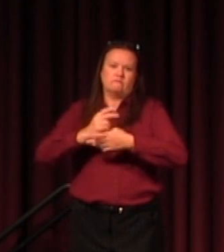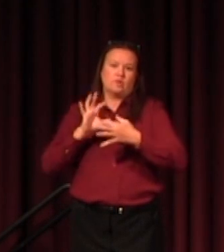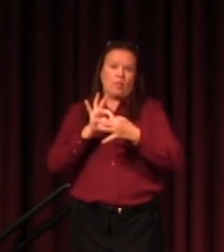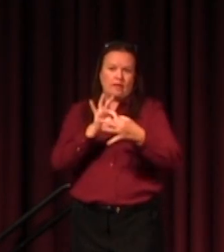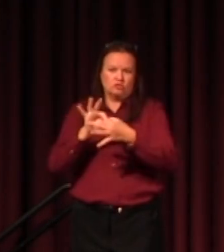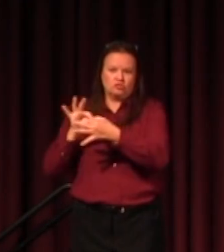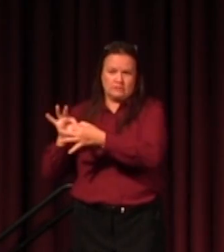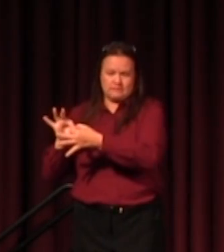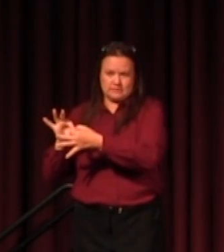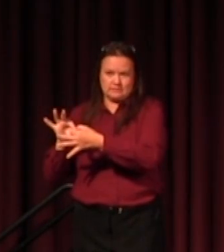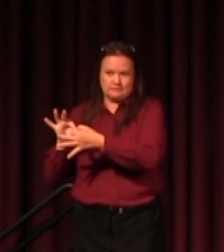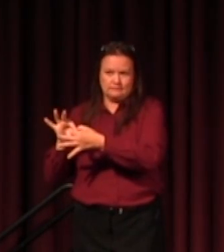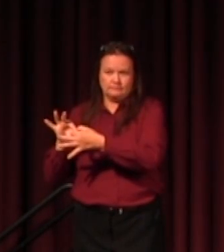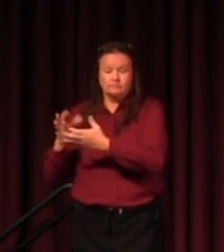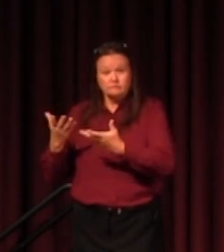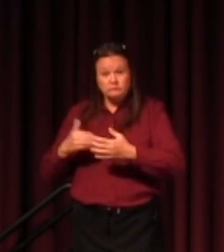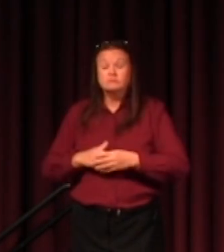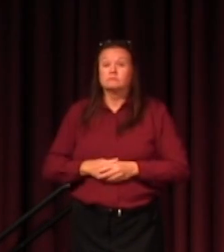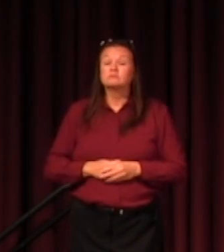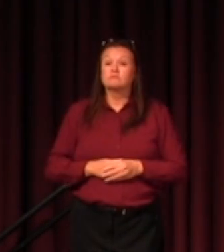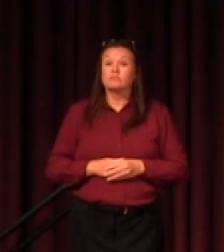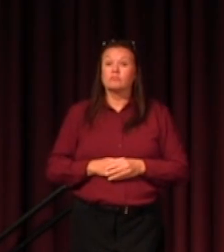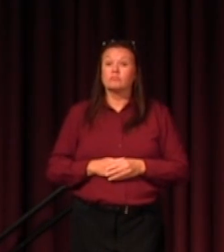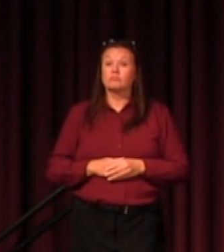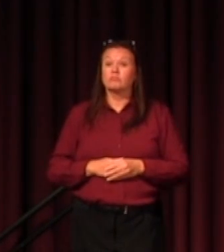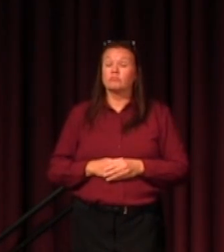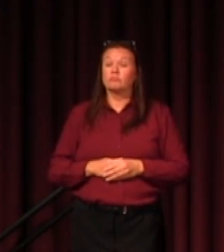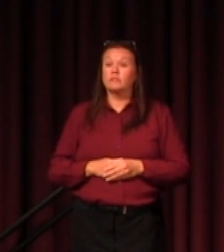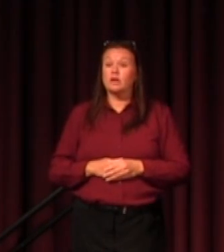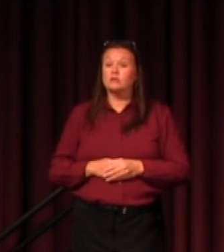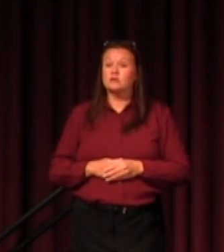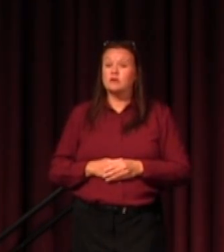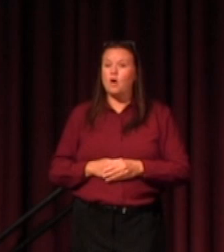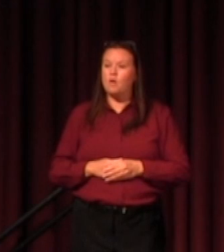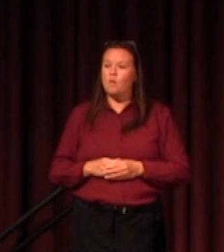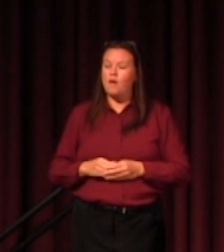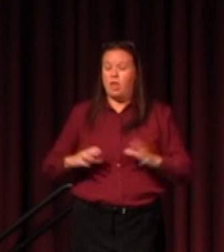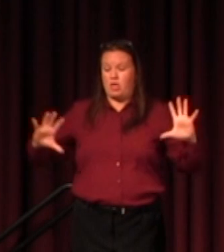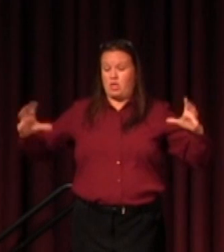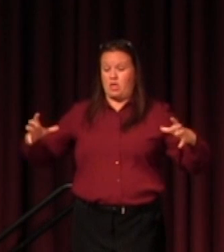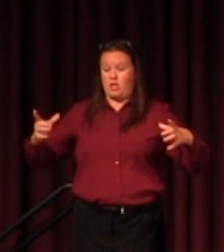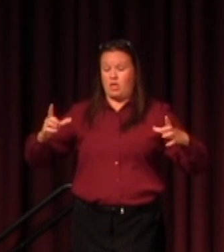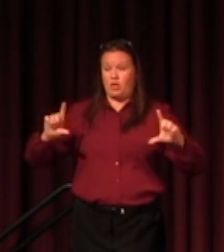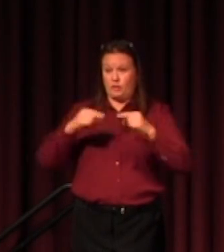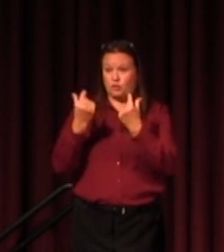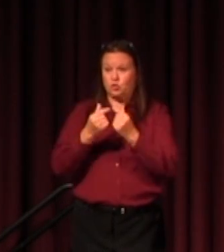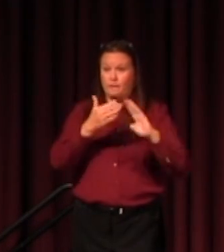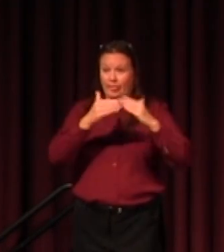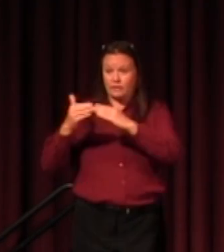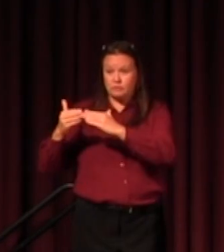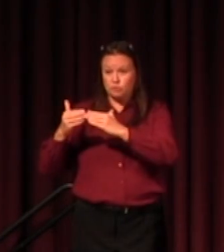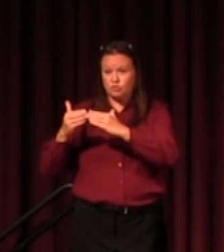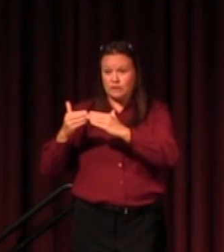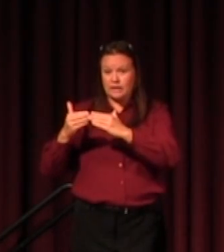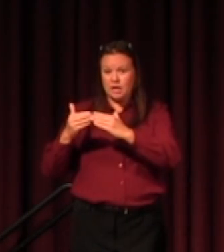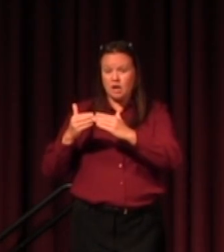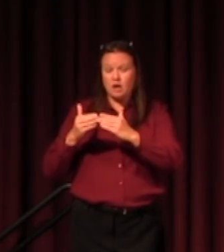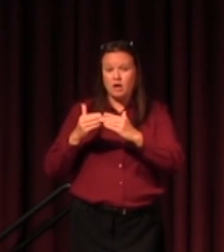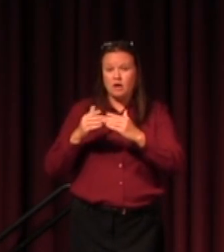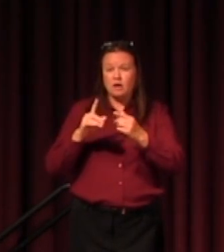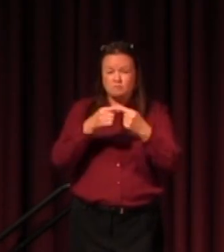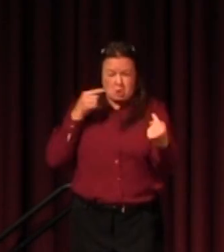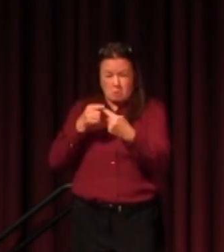together. We want to end up more bonded together as we do our work